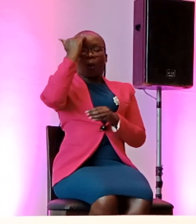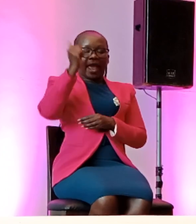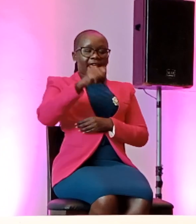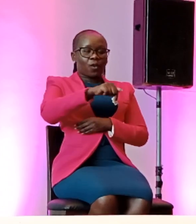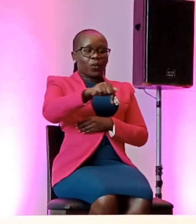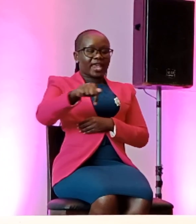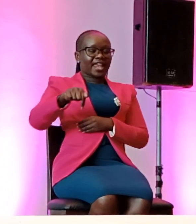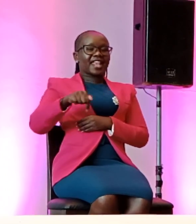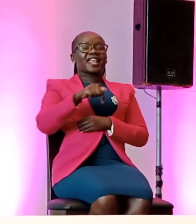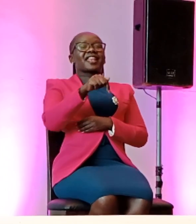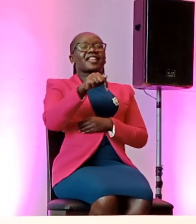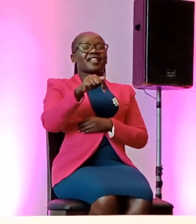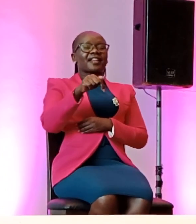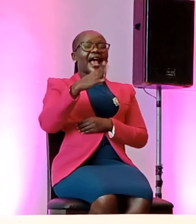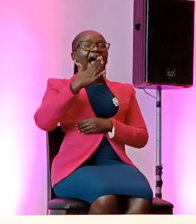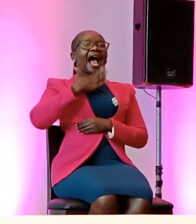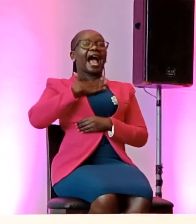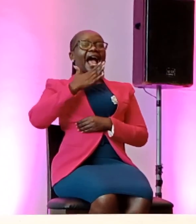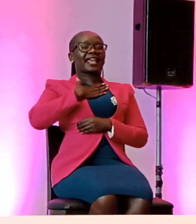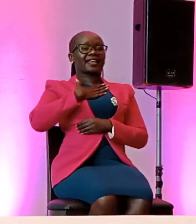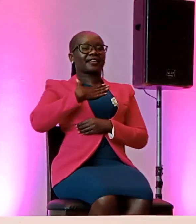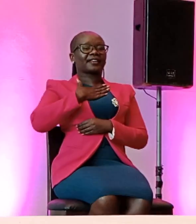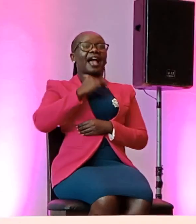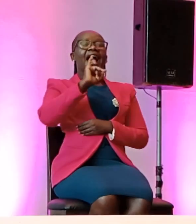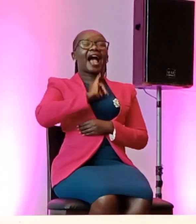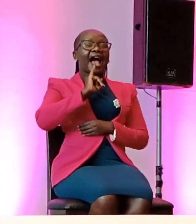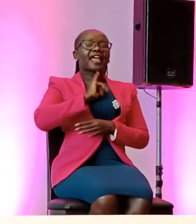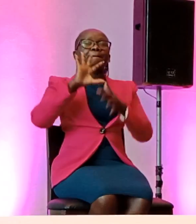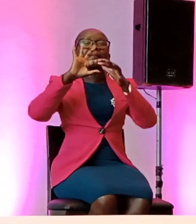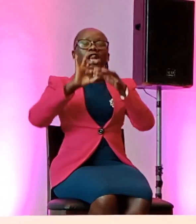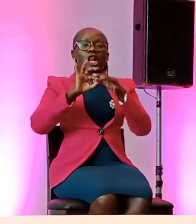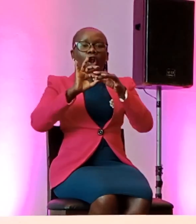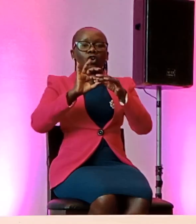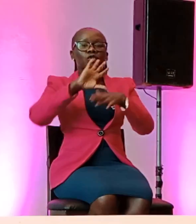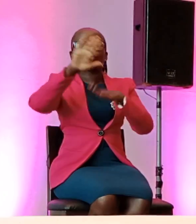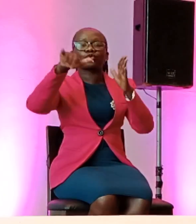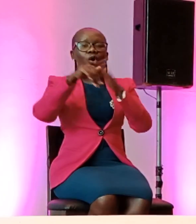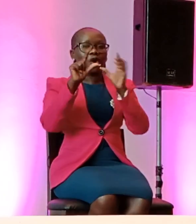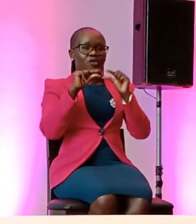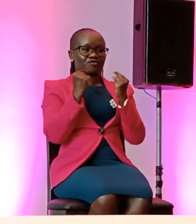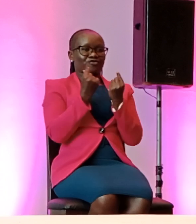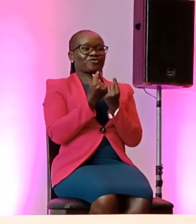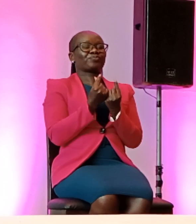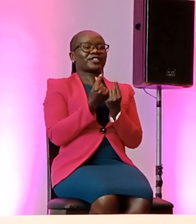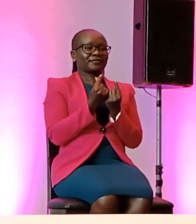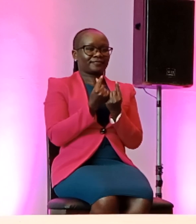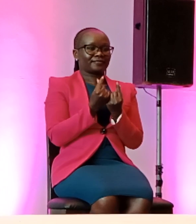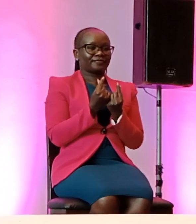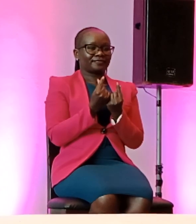we, I belong to all those groups.